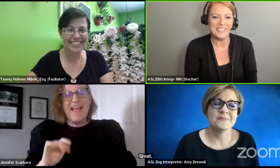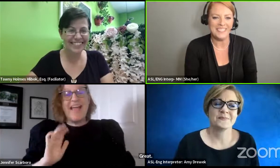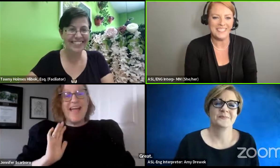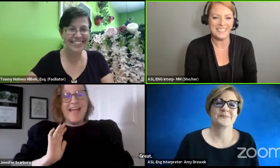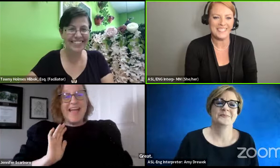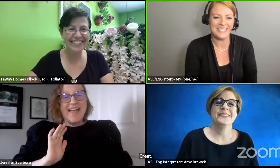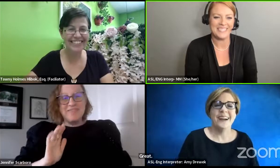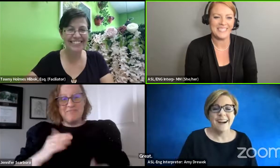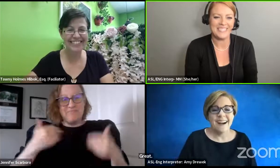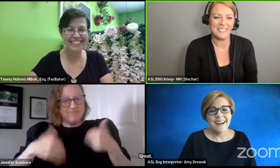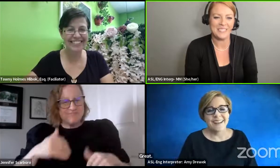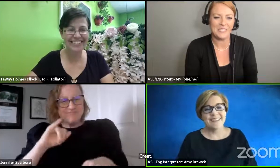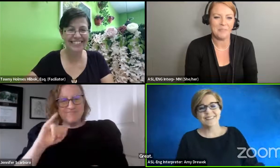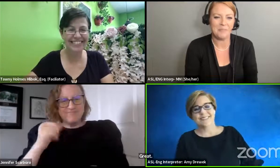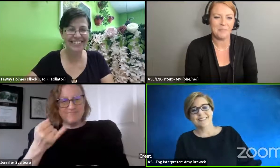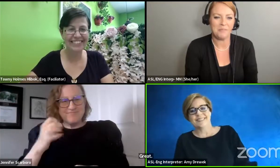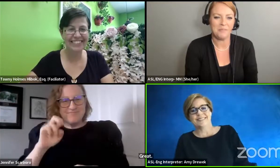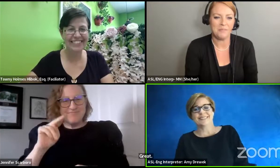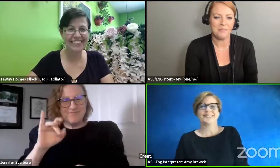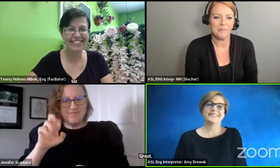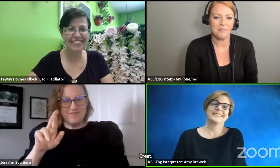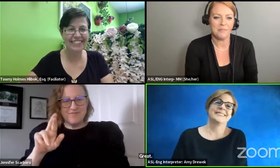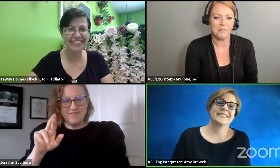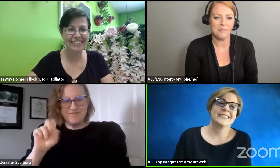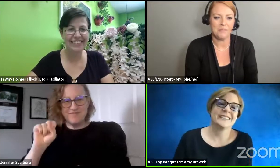Hello. Hi,